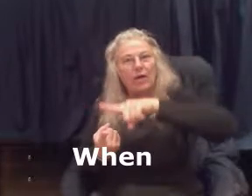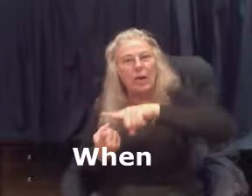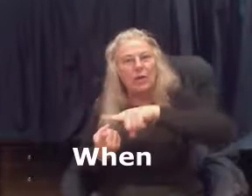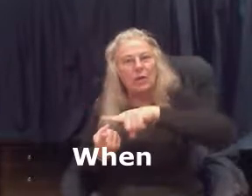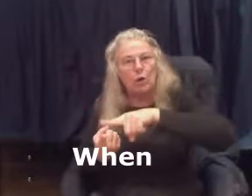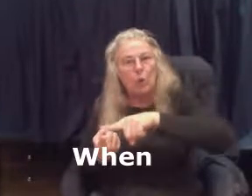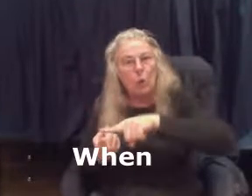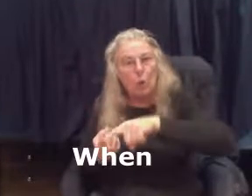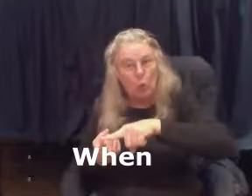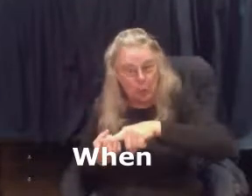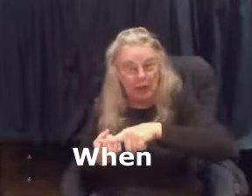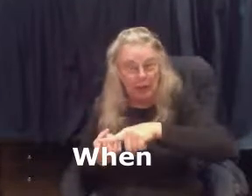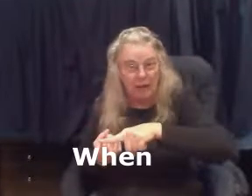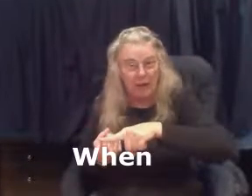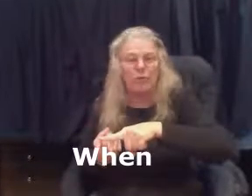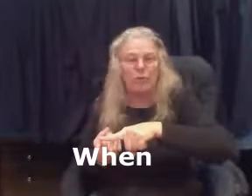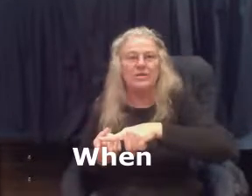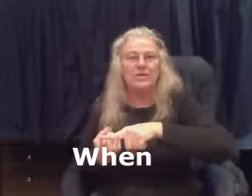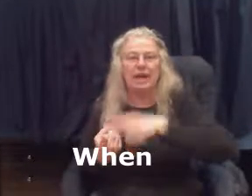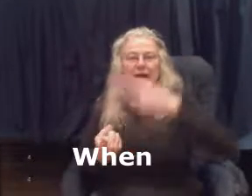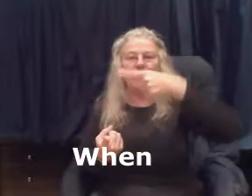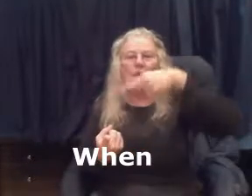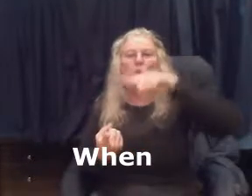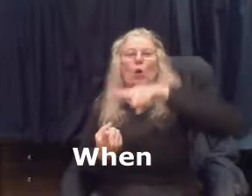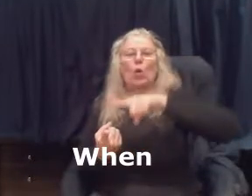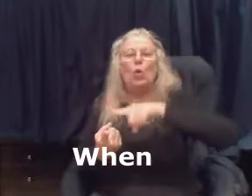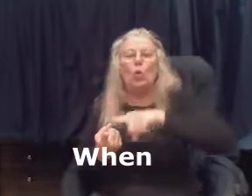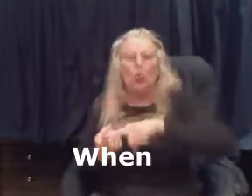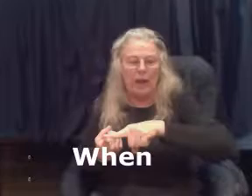I want to know when I'm going to land. When.